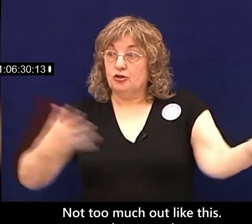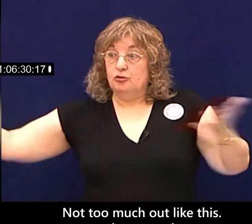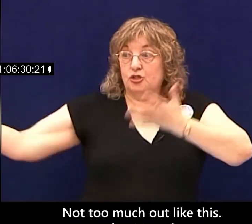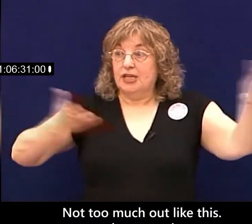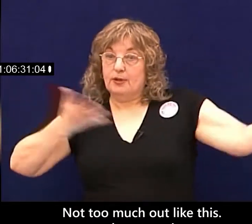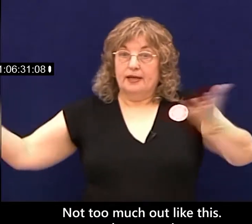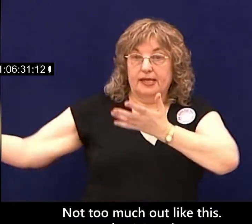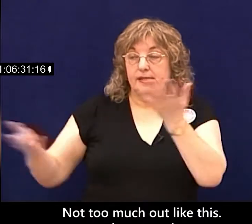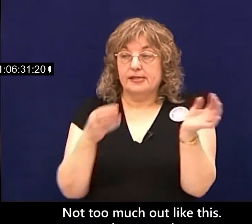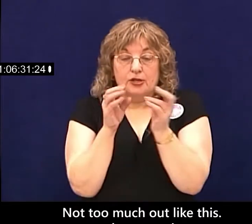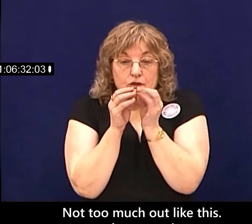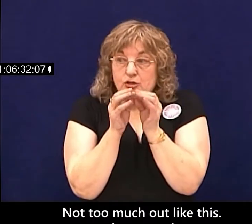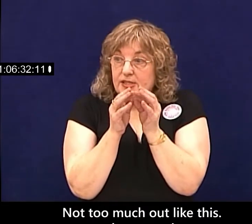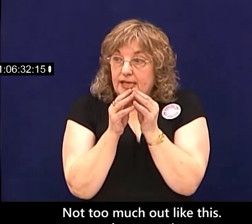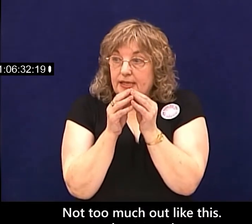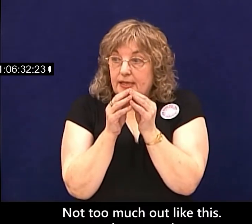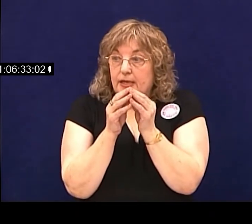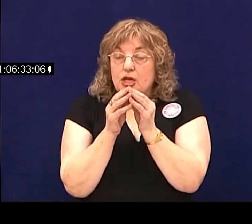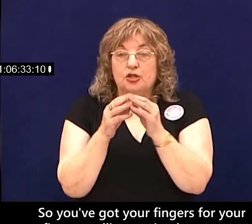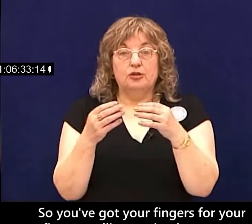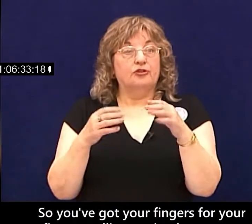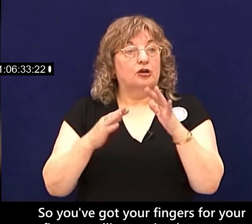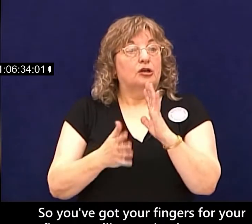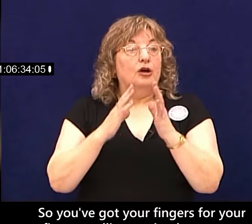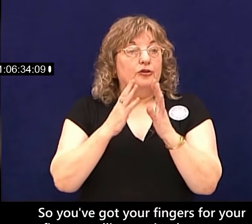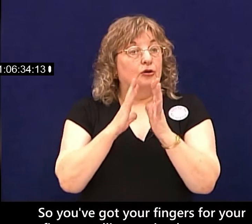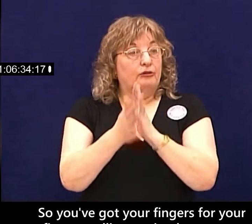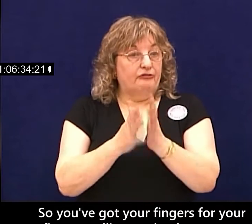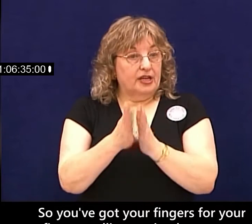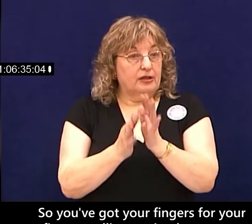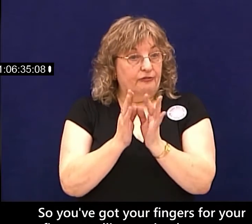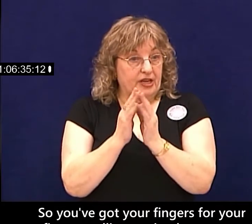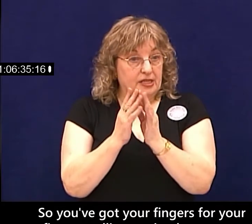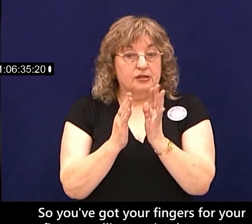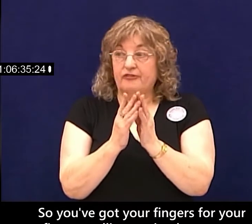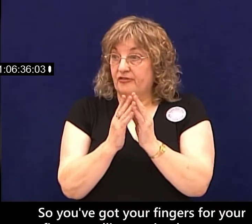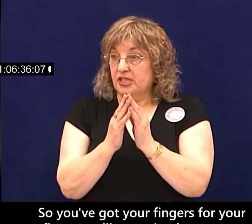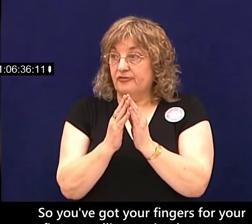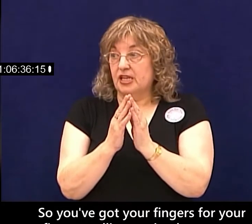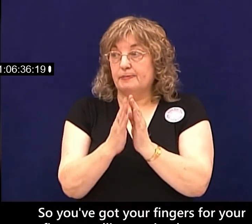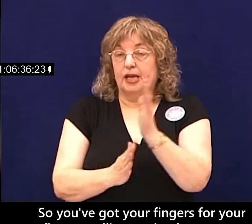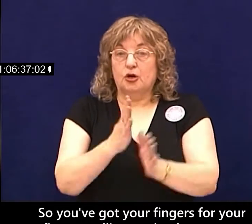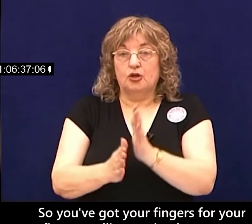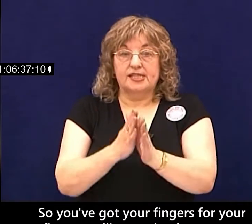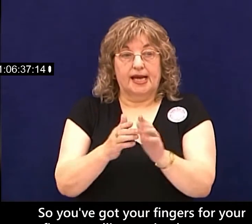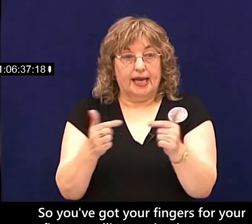much out like this and not too tiny. So you've got your fingers for your finger spelling or your sign